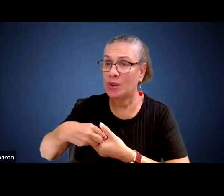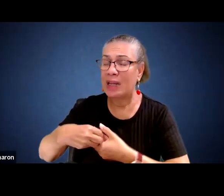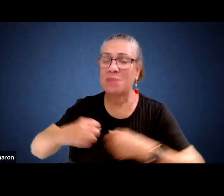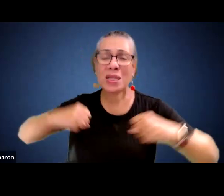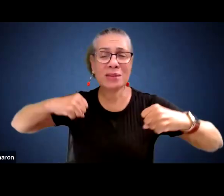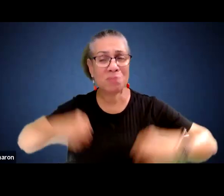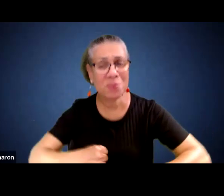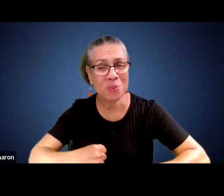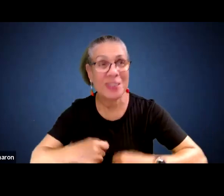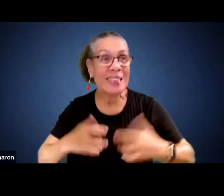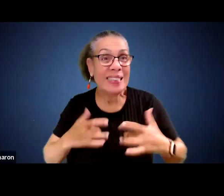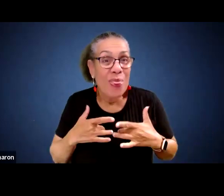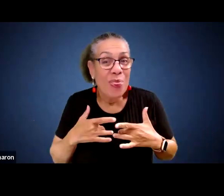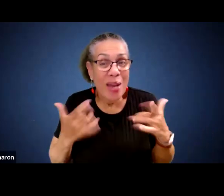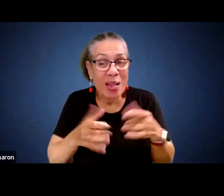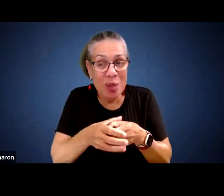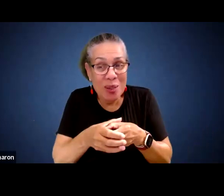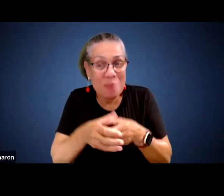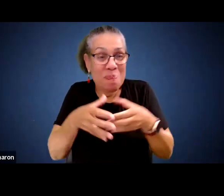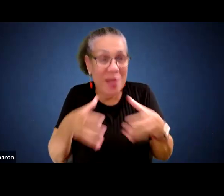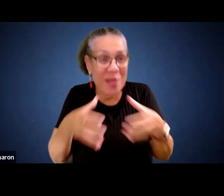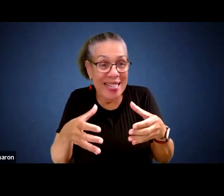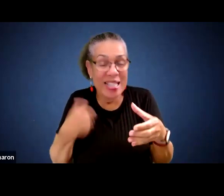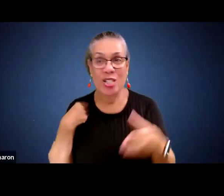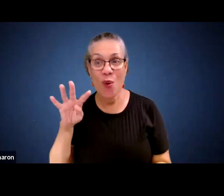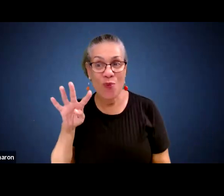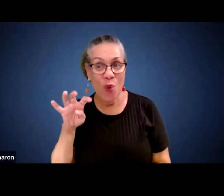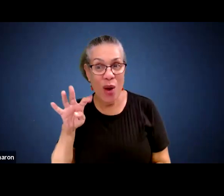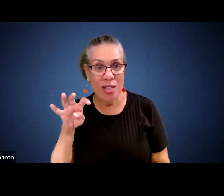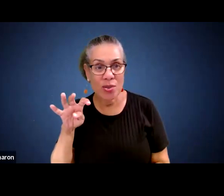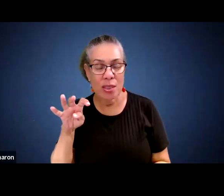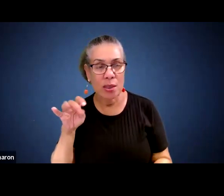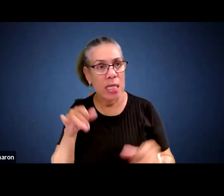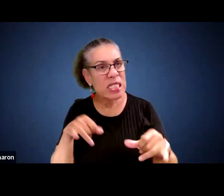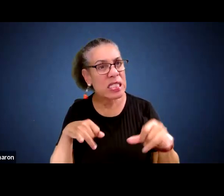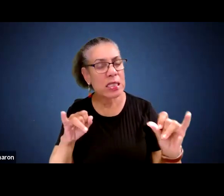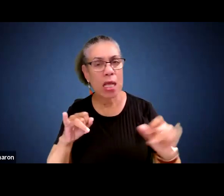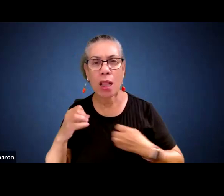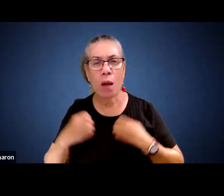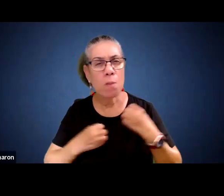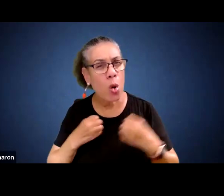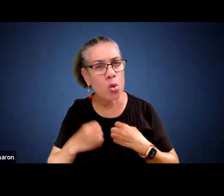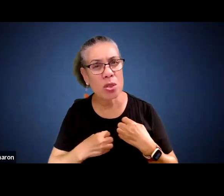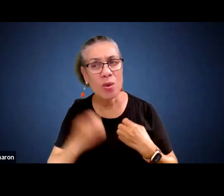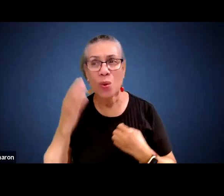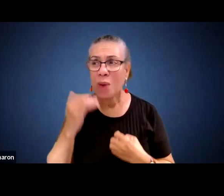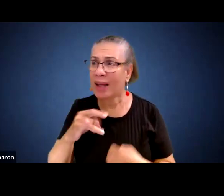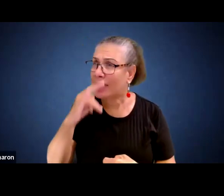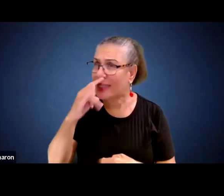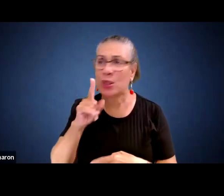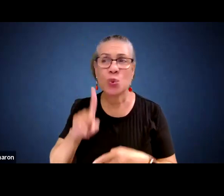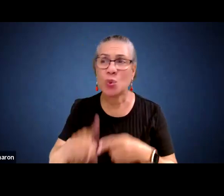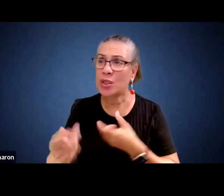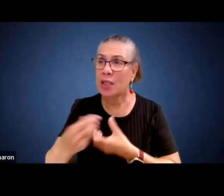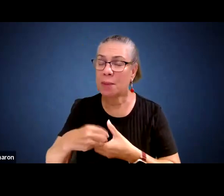going to expand. We're going to go to 400. And then I'm still like emotional about the kids. I had a